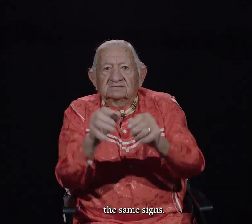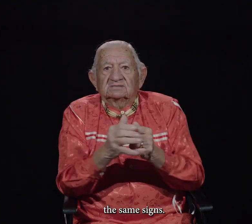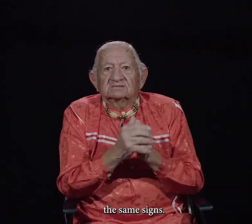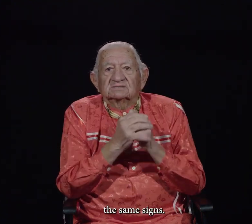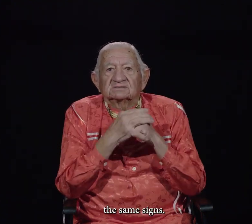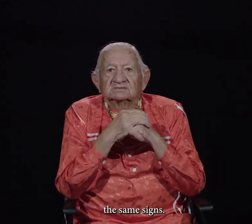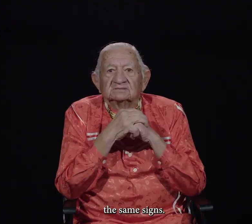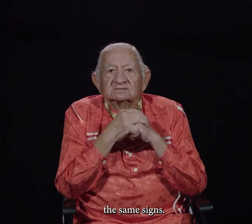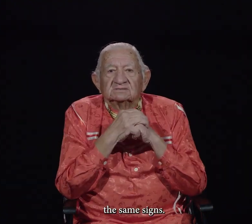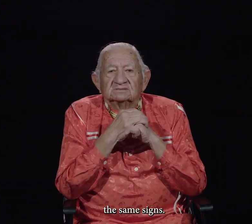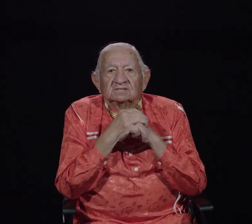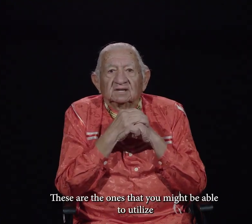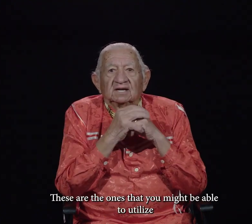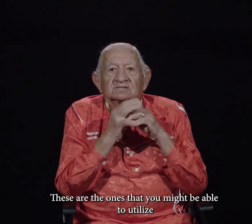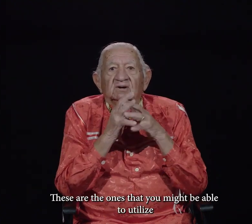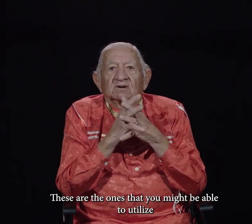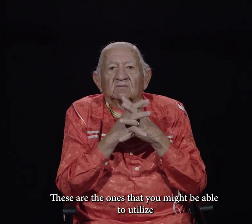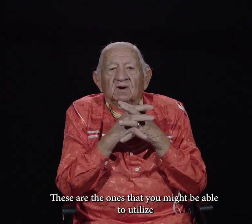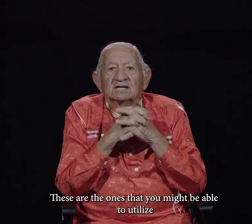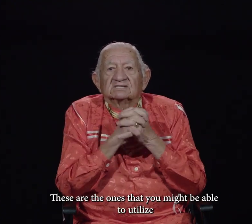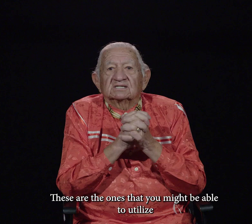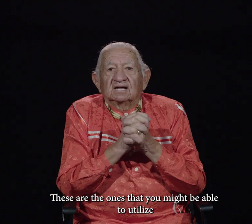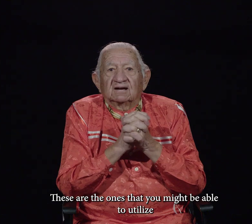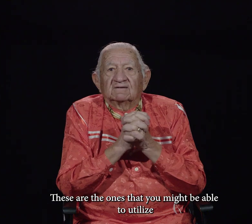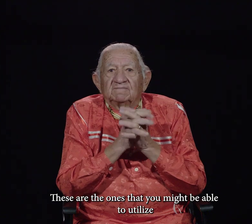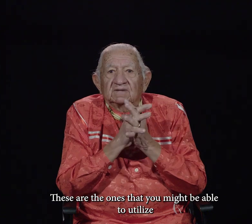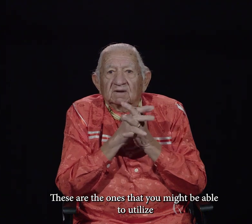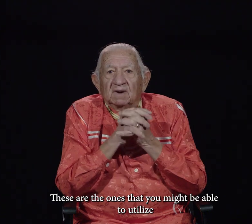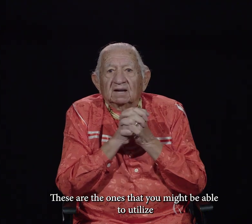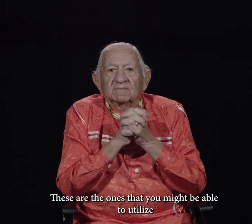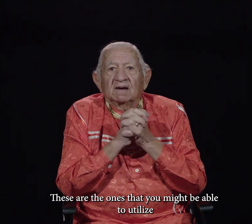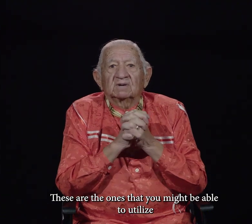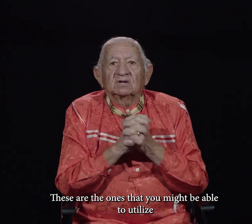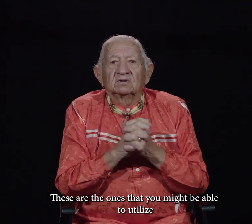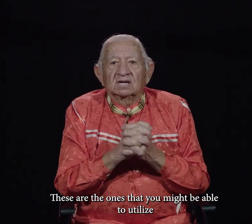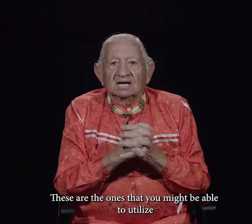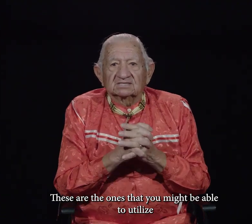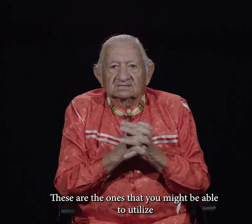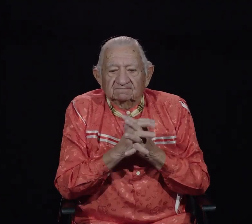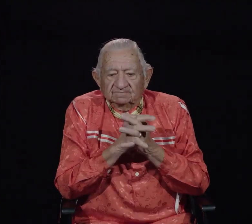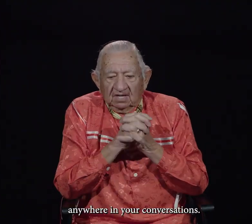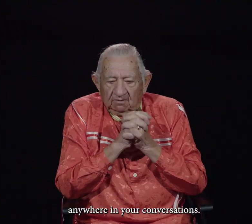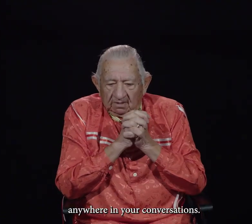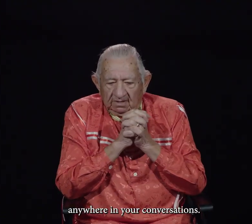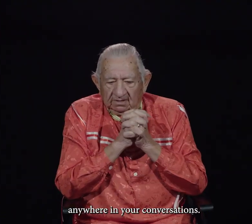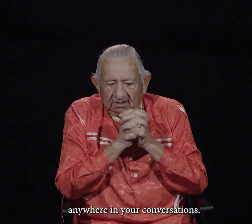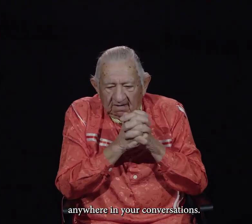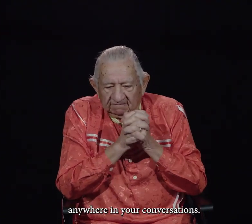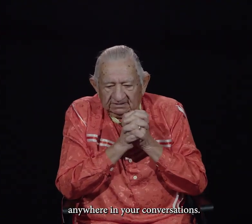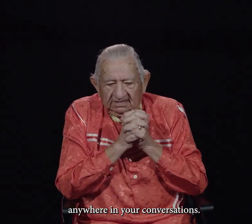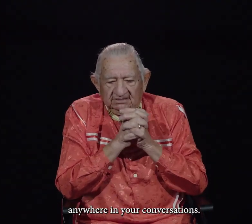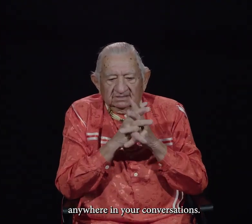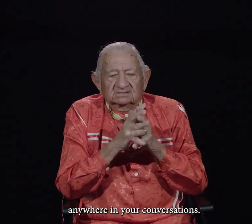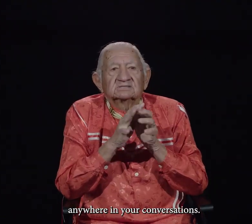signs. These are the ones that you might be able to utilize anywhere in your conversations.